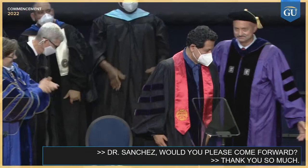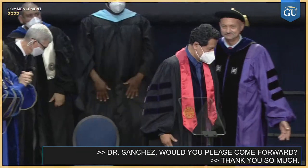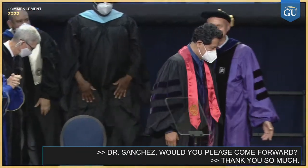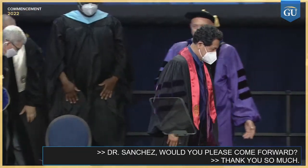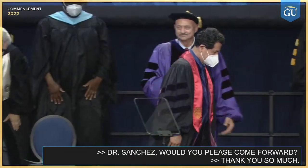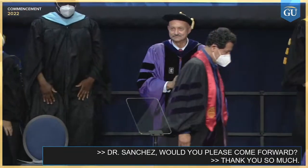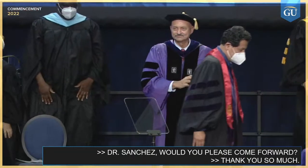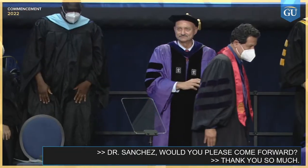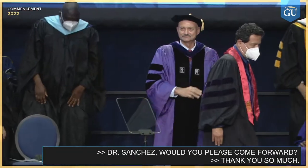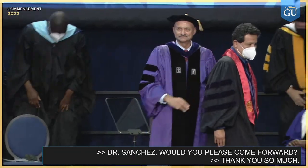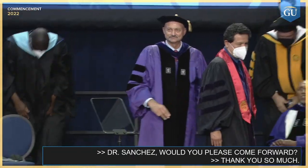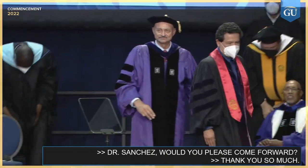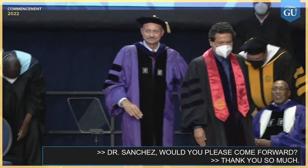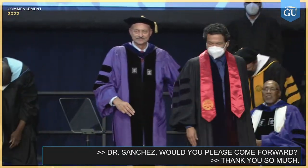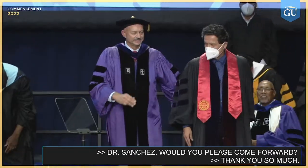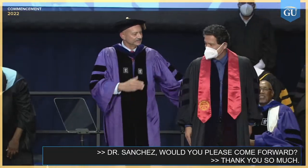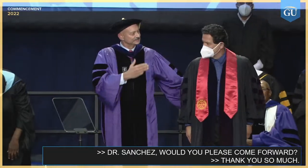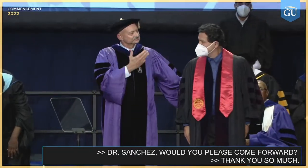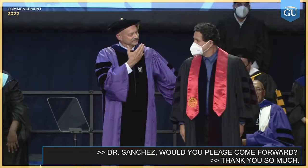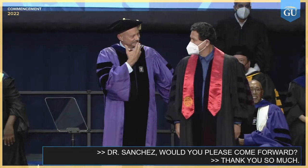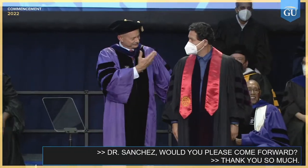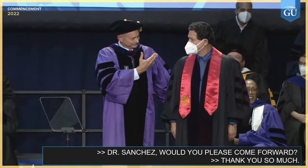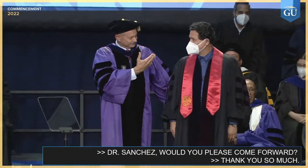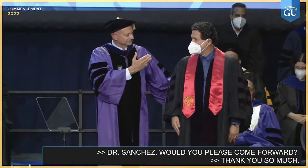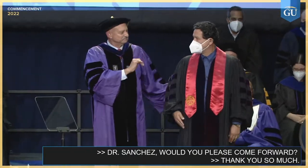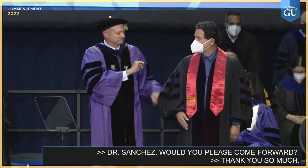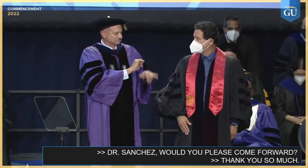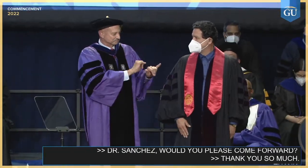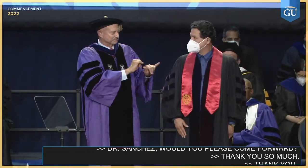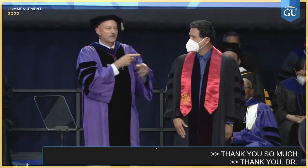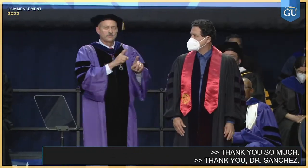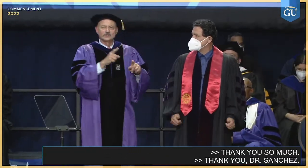Thank you, Dr. Sanchez. Congratulations.